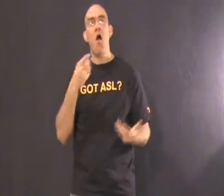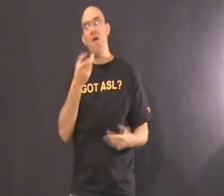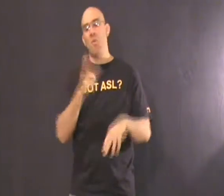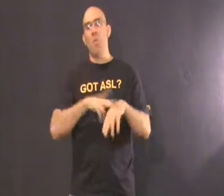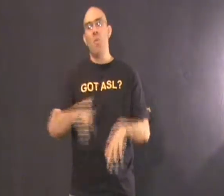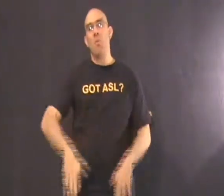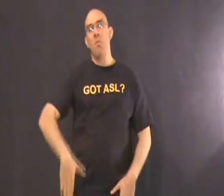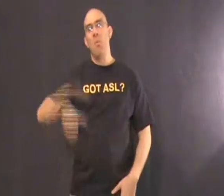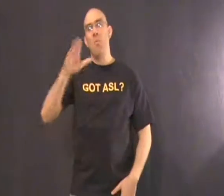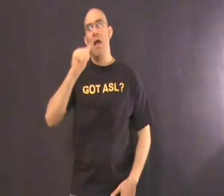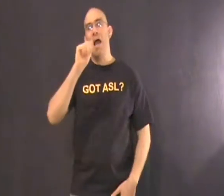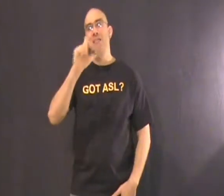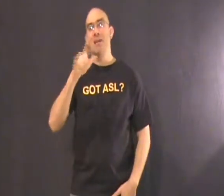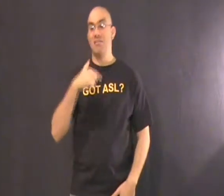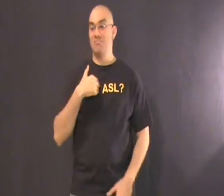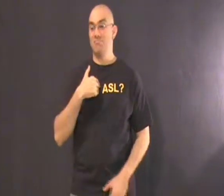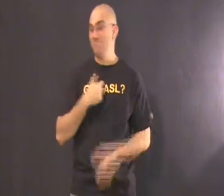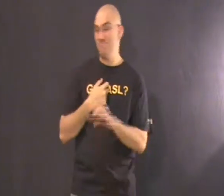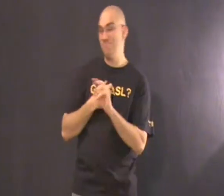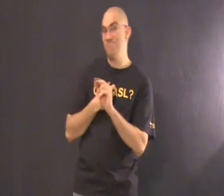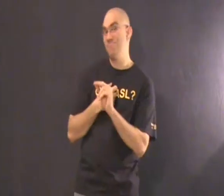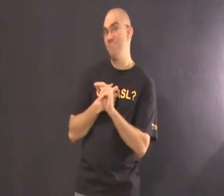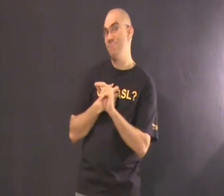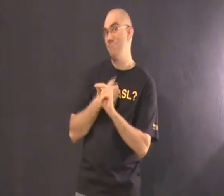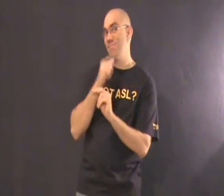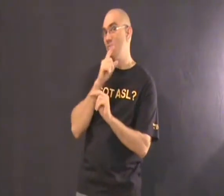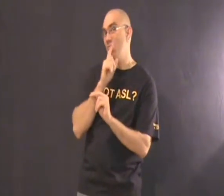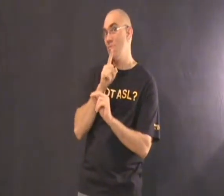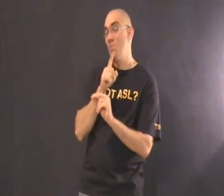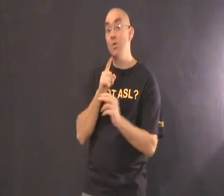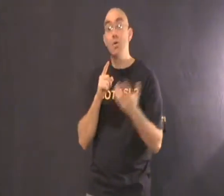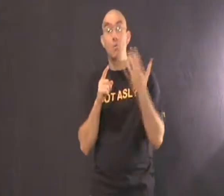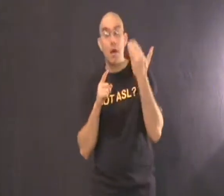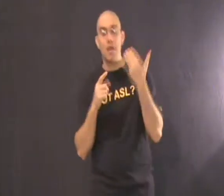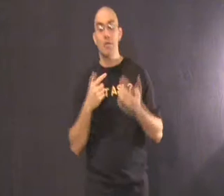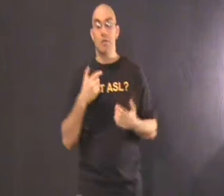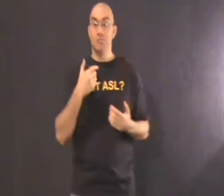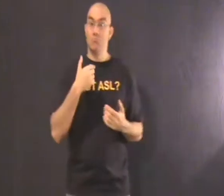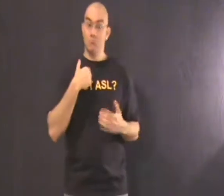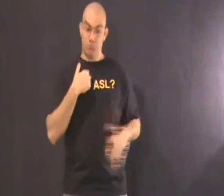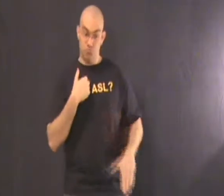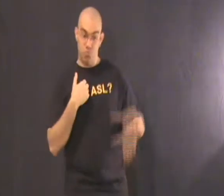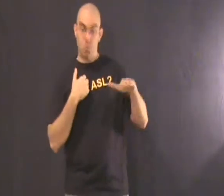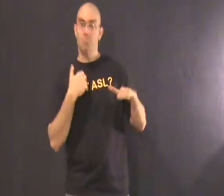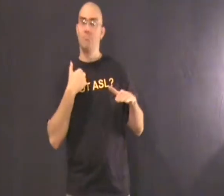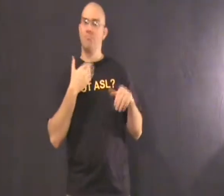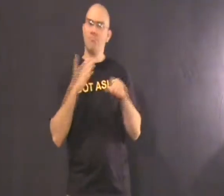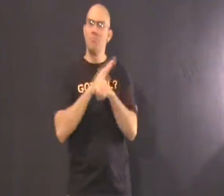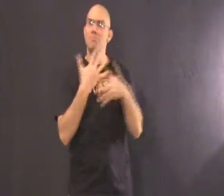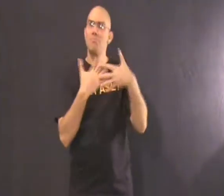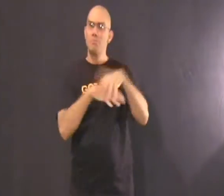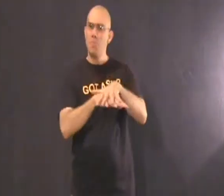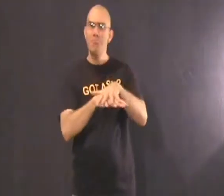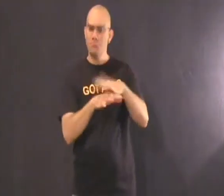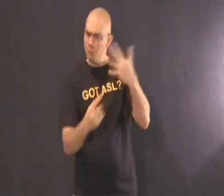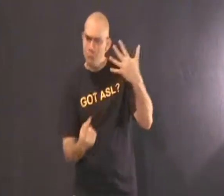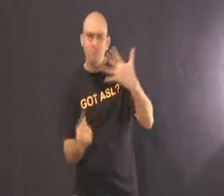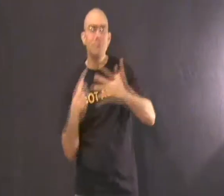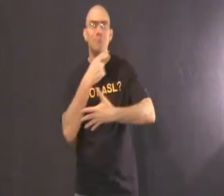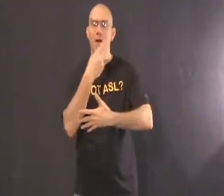me and say, you know, your ASL is wonderful, and they must assume that I grew up using American Sign Language, but that's not the